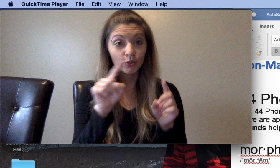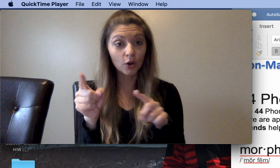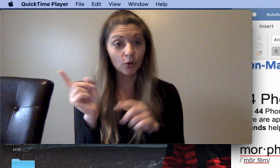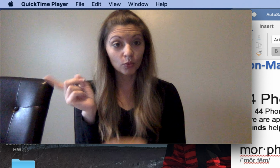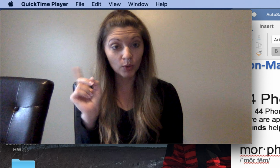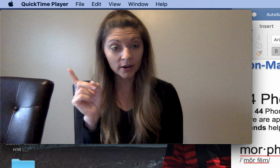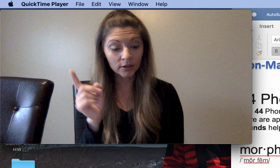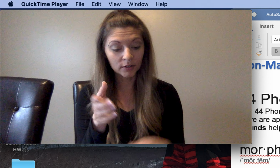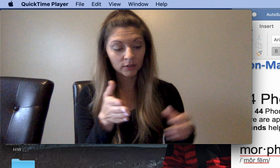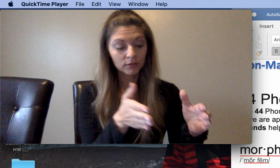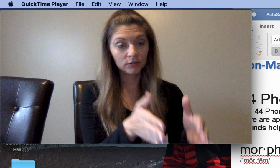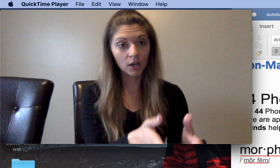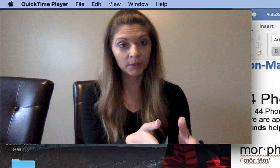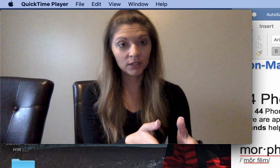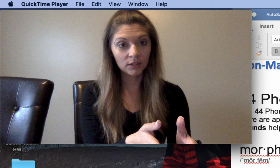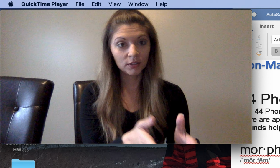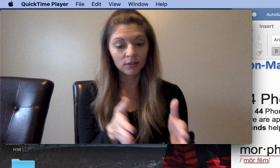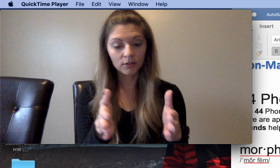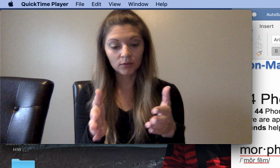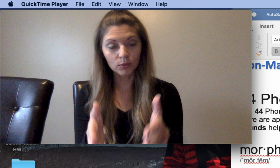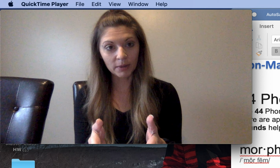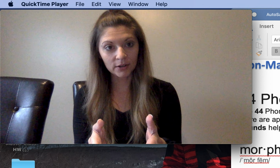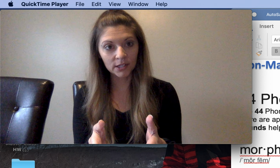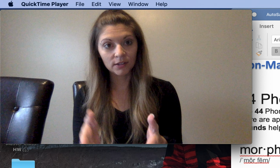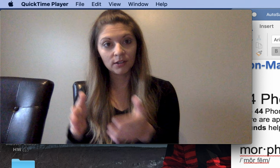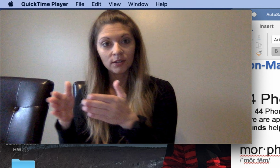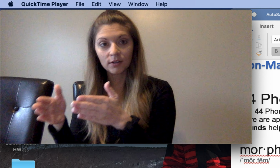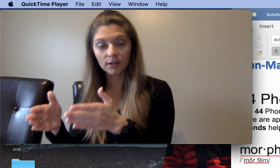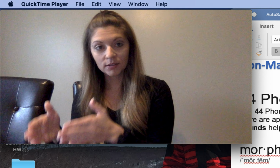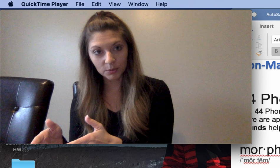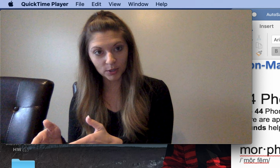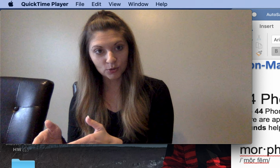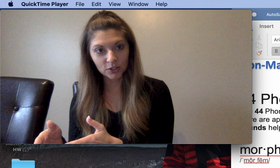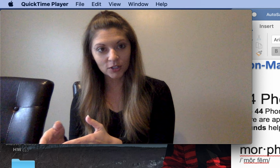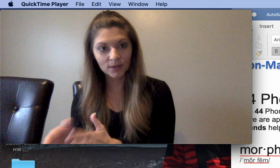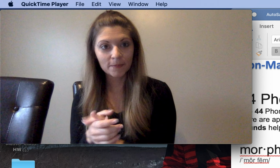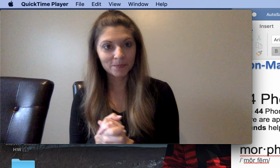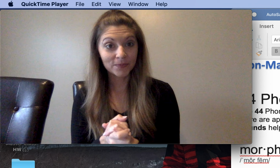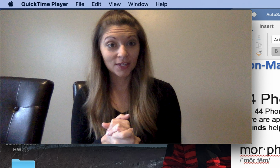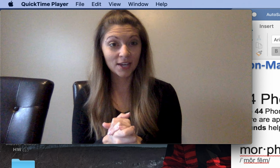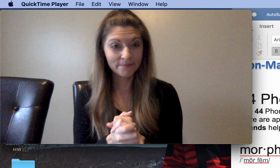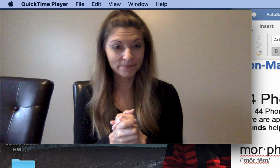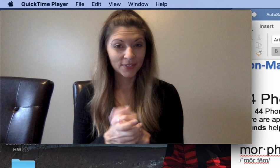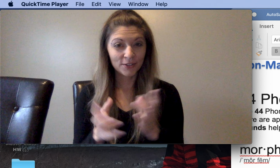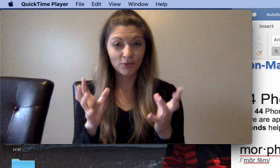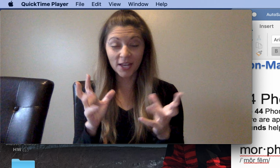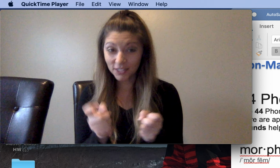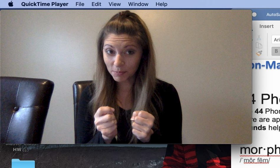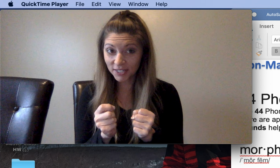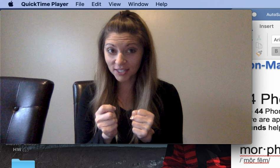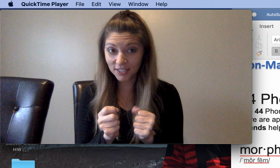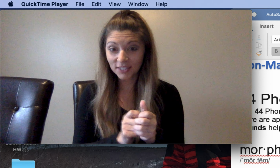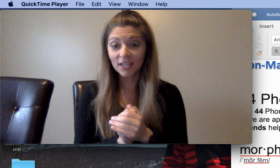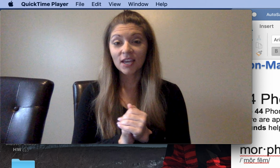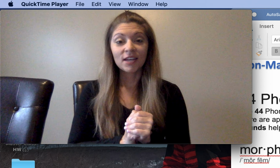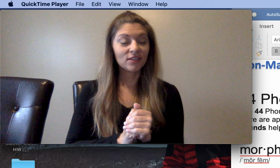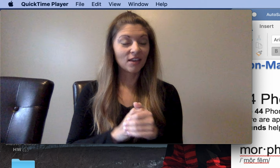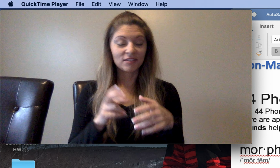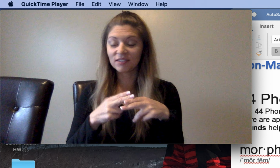you go where? Topic. What about it? WH question. Okay? So that's the